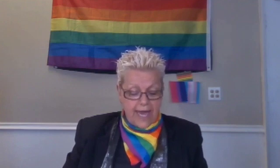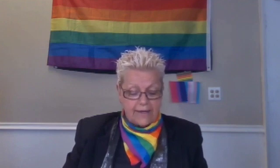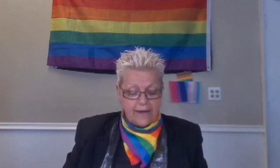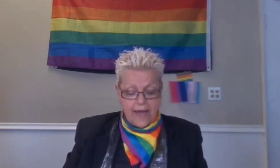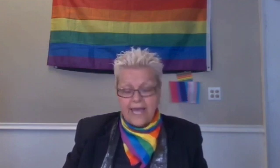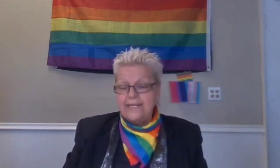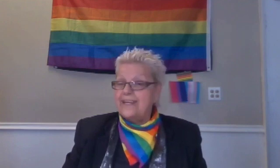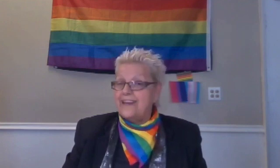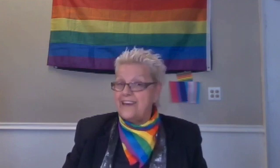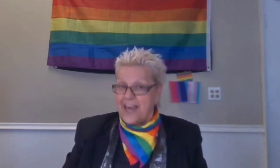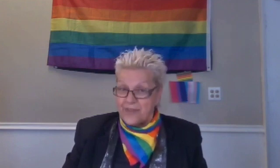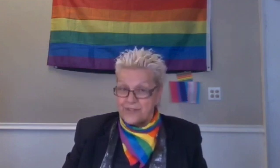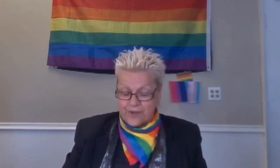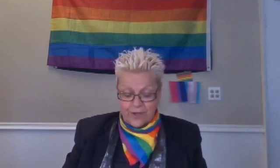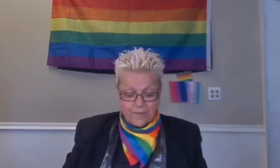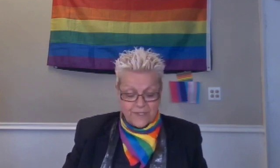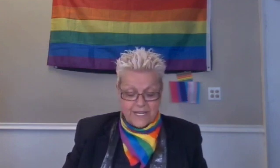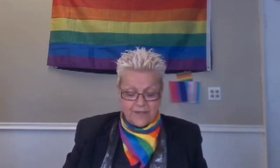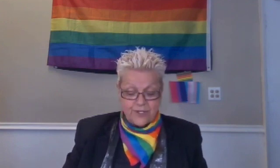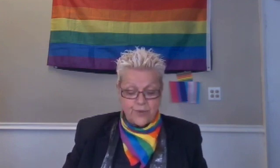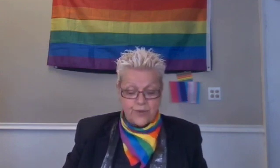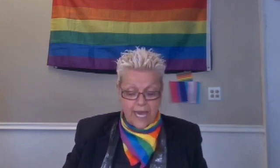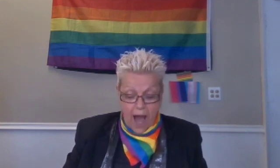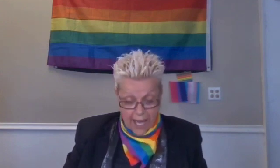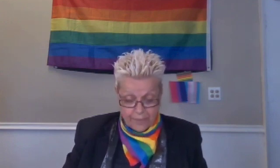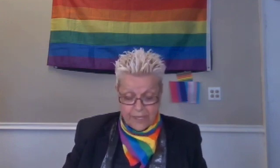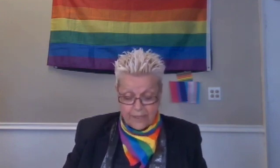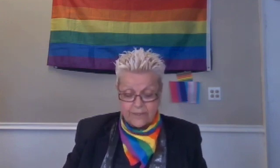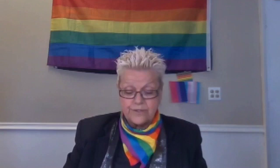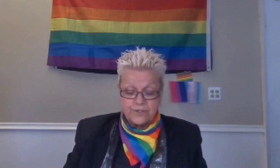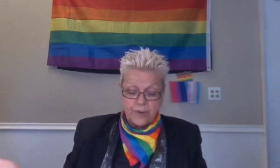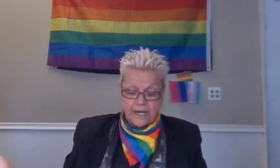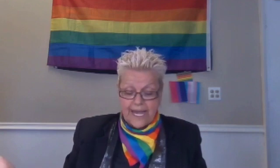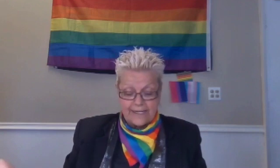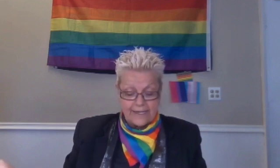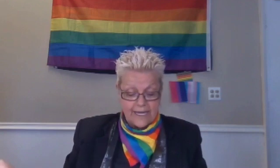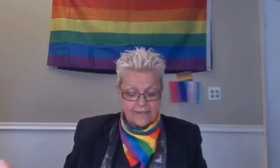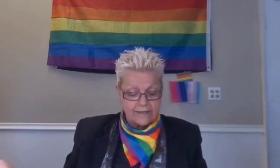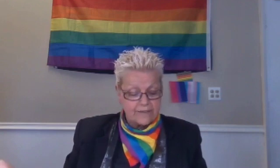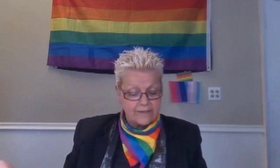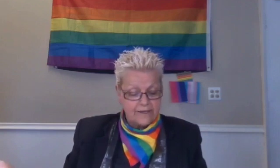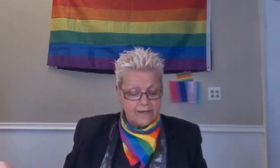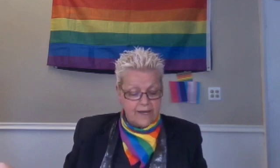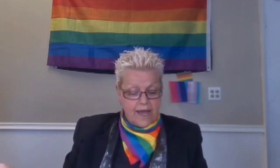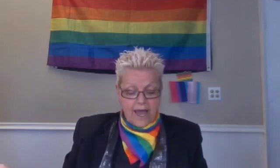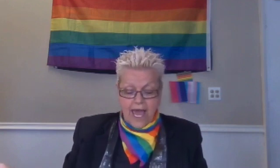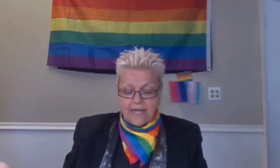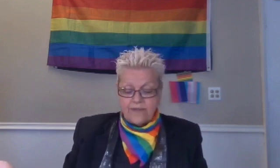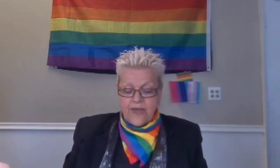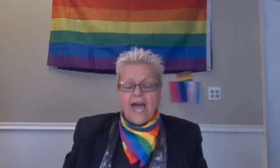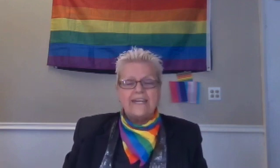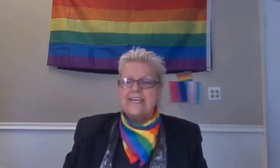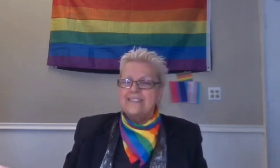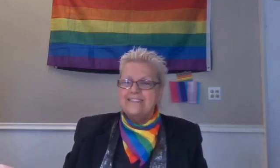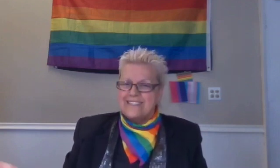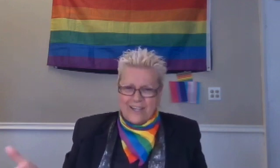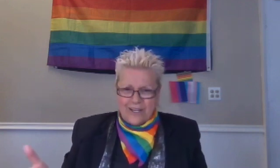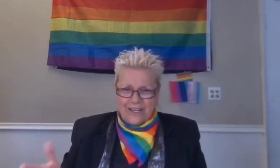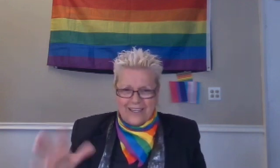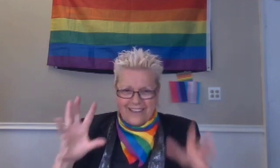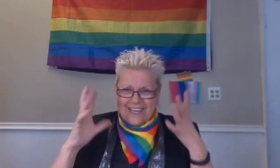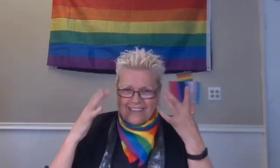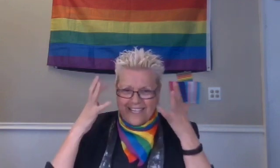you can, and in another circumstance you can't be discriminated against. And that